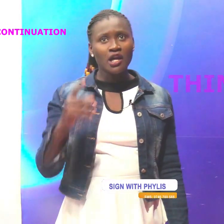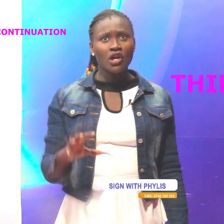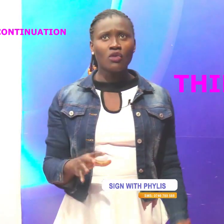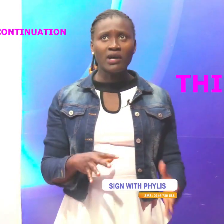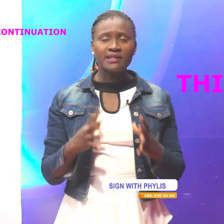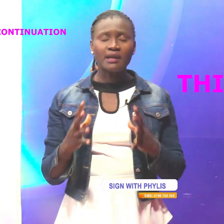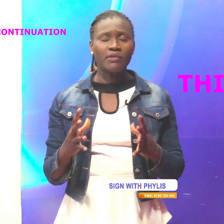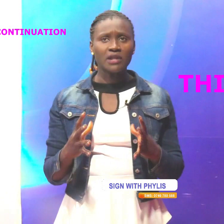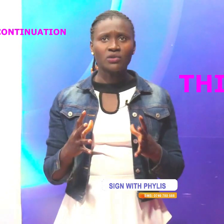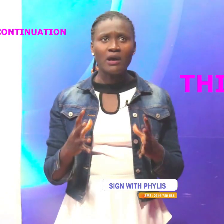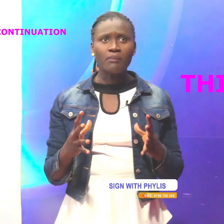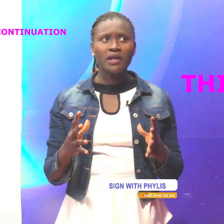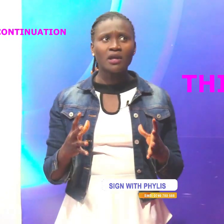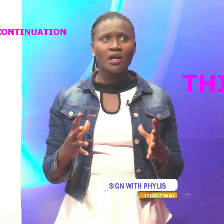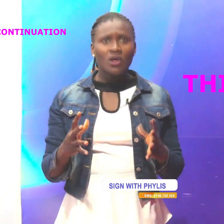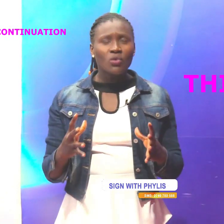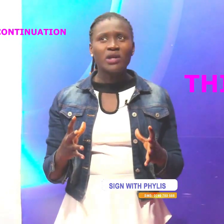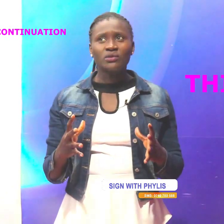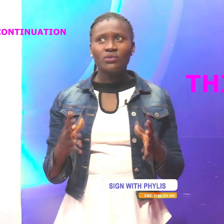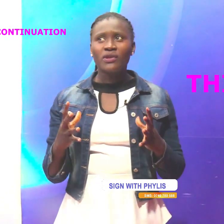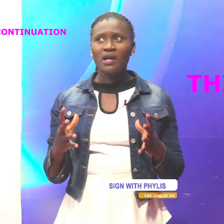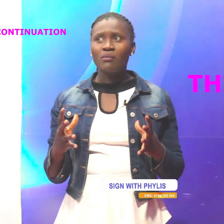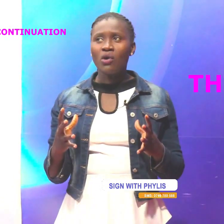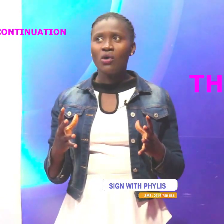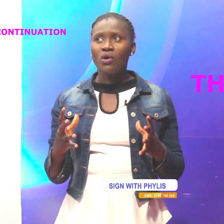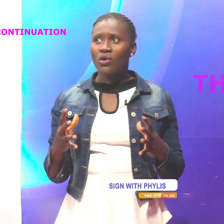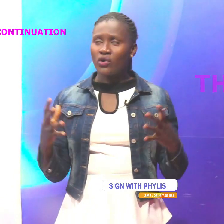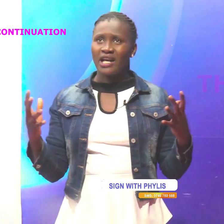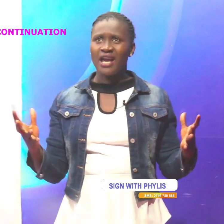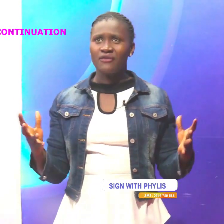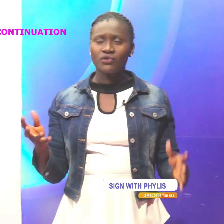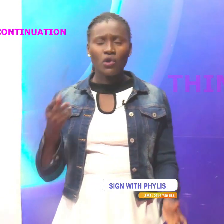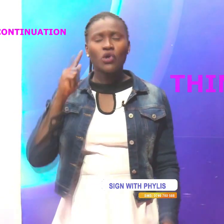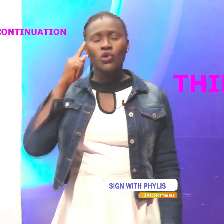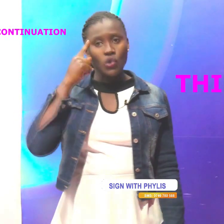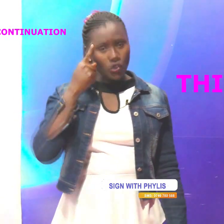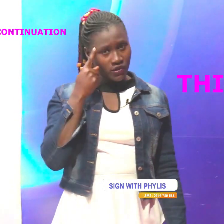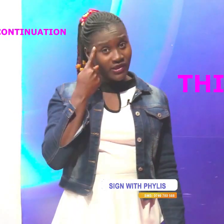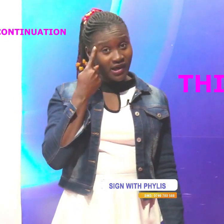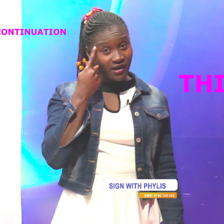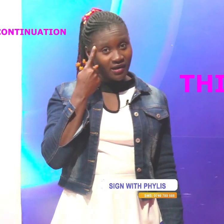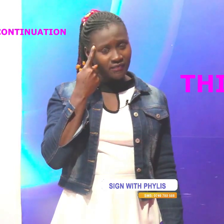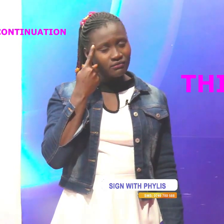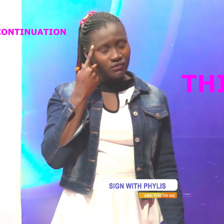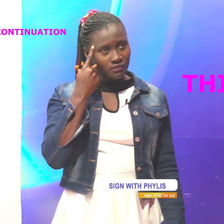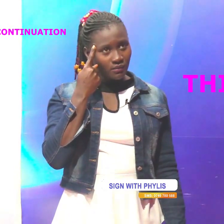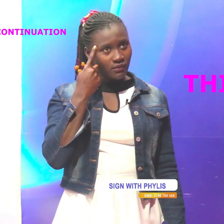want something to happen. You want to think more in your life. So you think. When